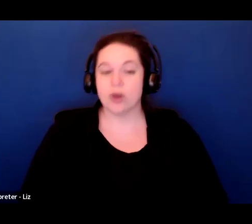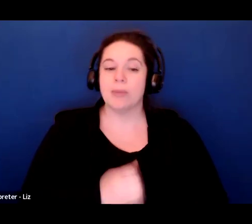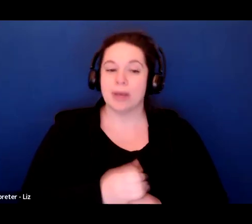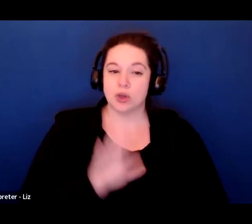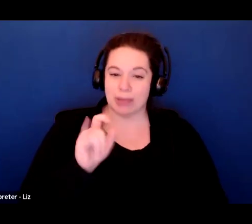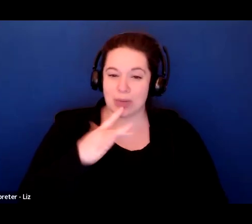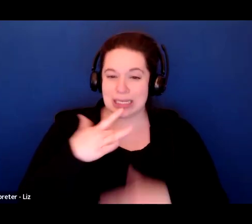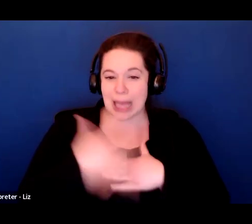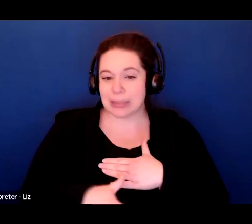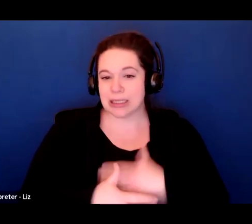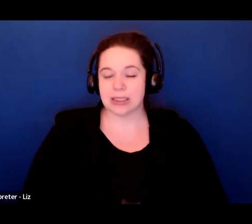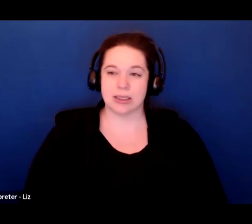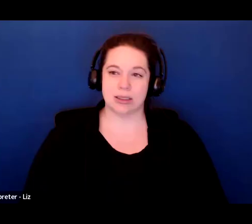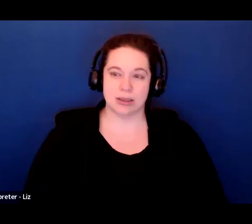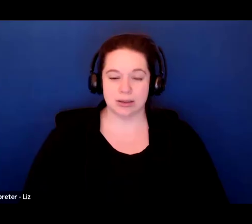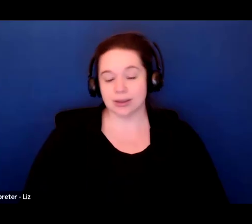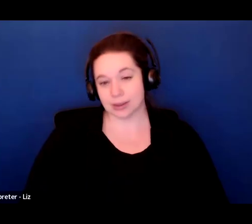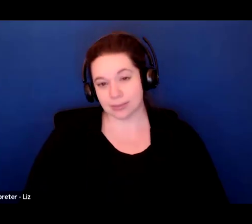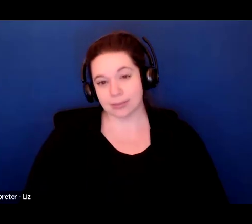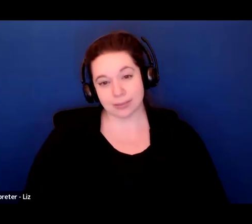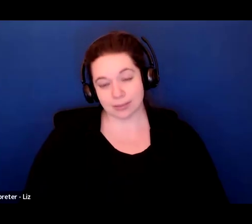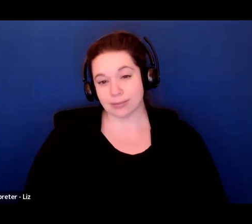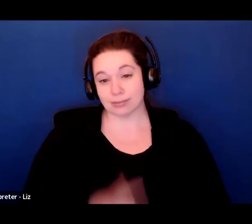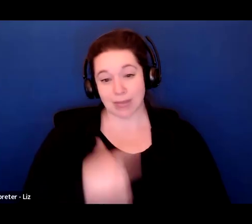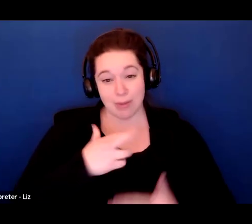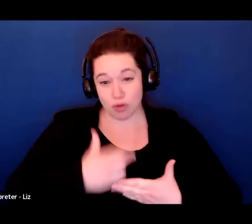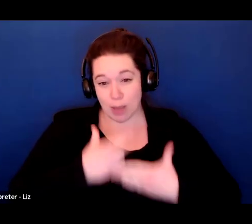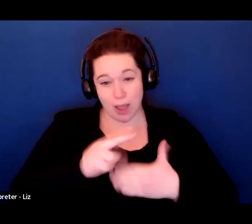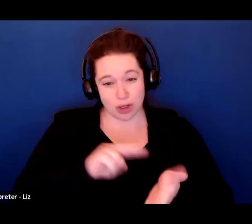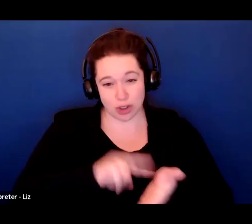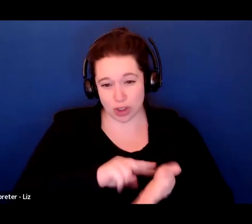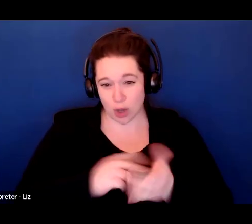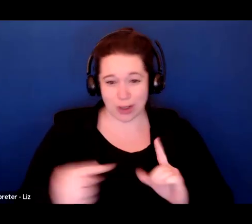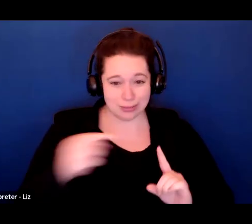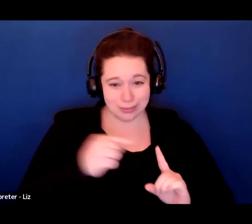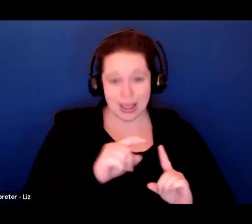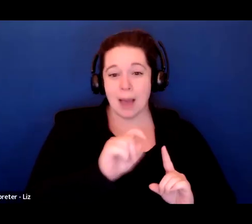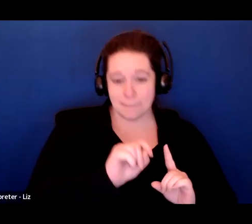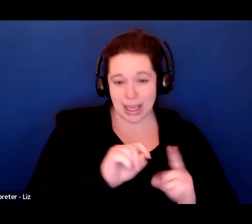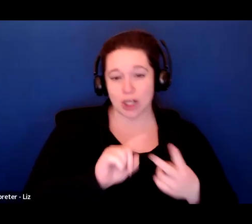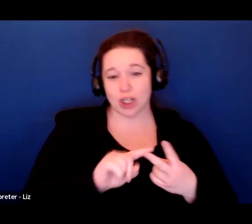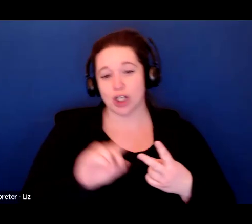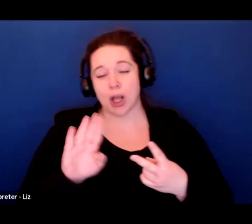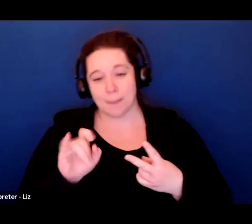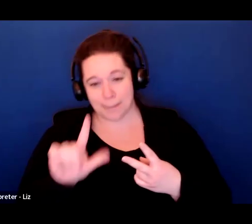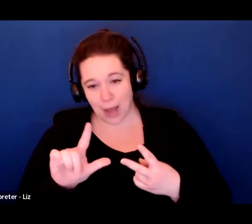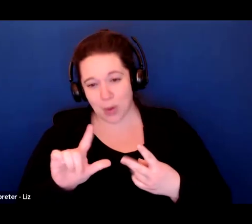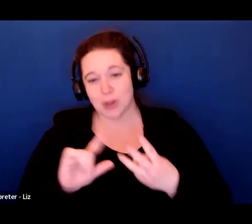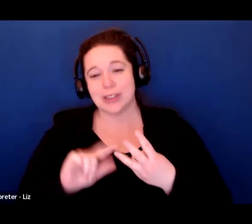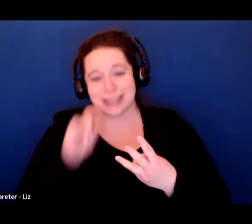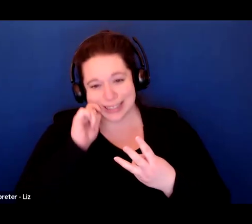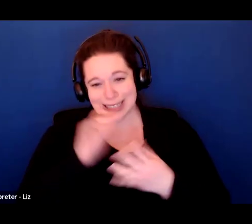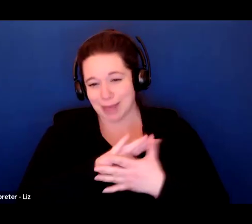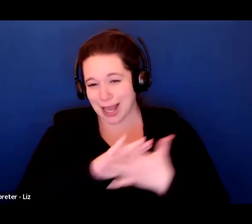empty. I'm a rehabilitation nurse. I'm always going to go to the bladder and the bowel and skin. So making sure that that bowel